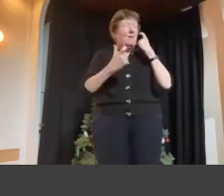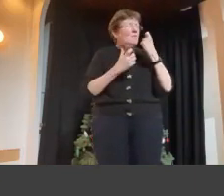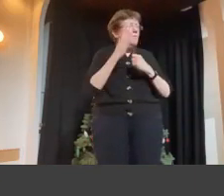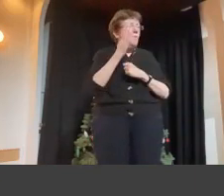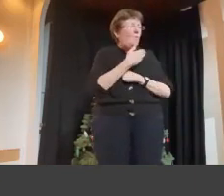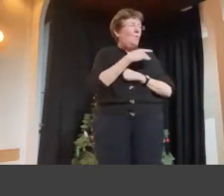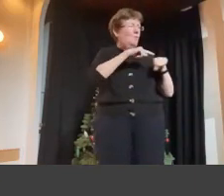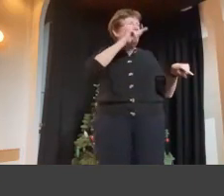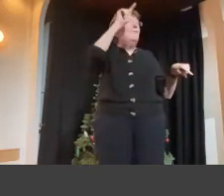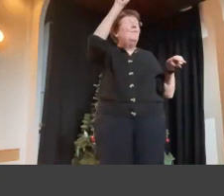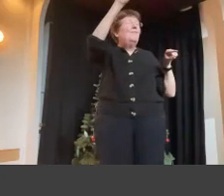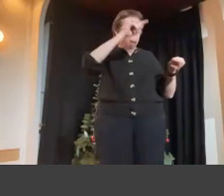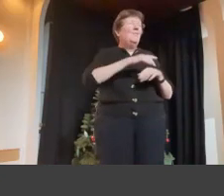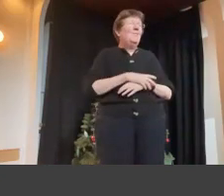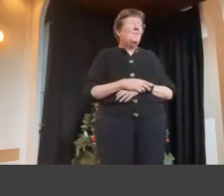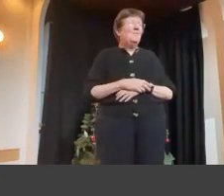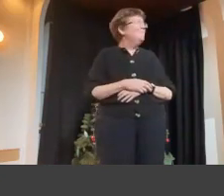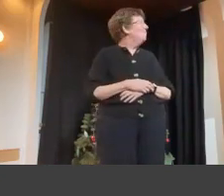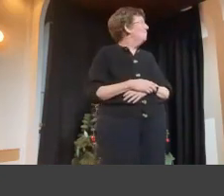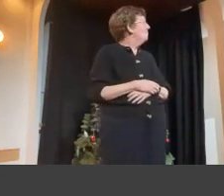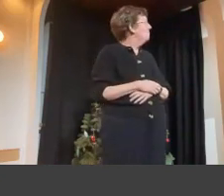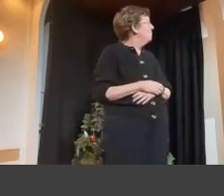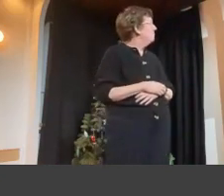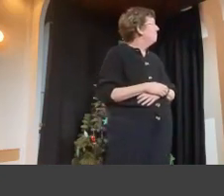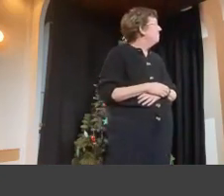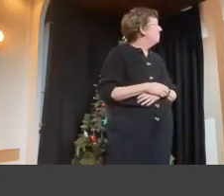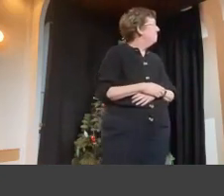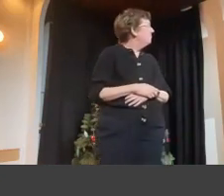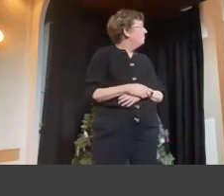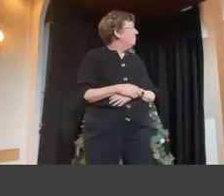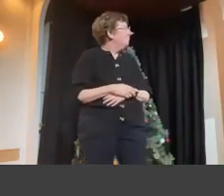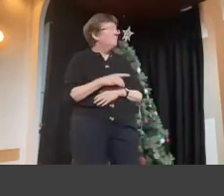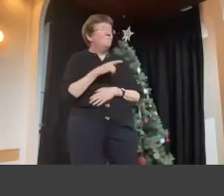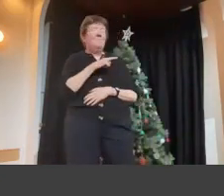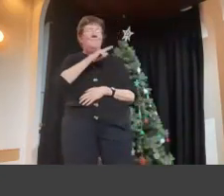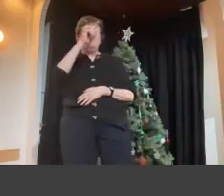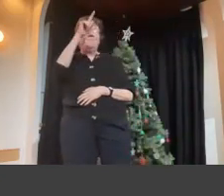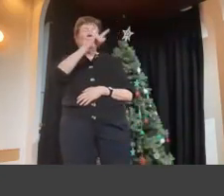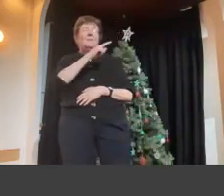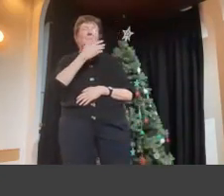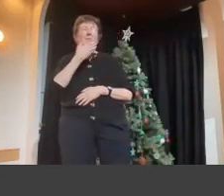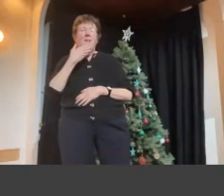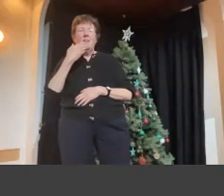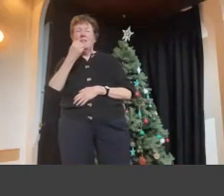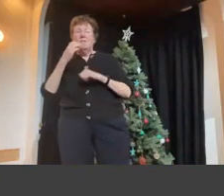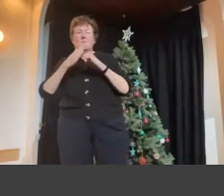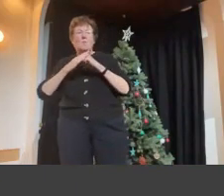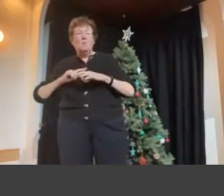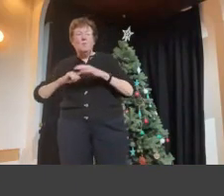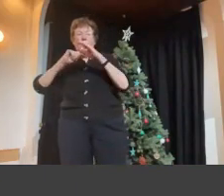and I know that they know some of that from their survey, but we need to get exact numbers in both Scotland and in Wales.